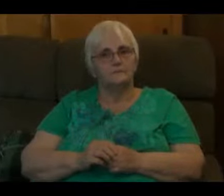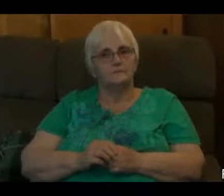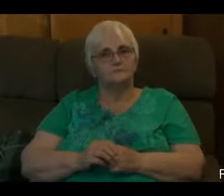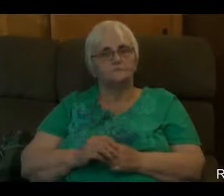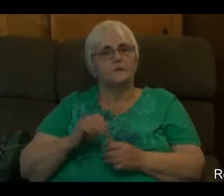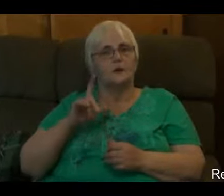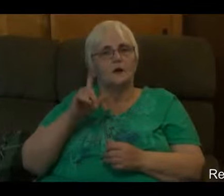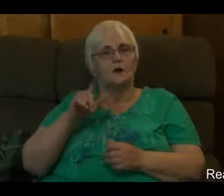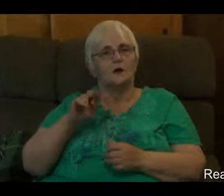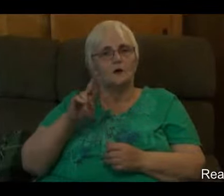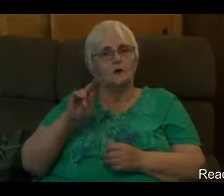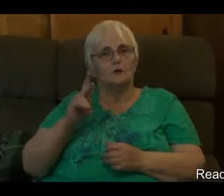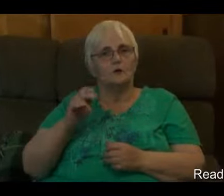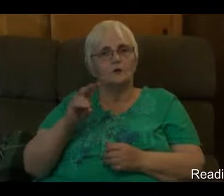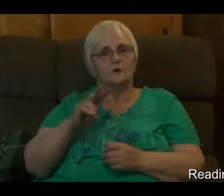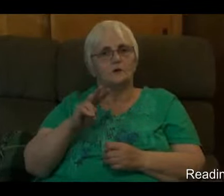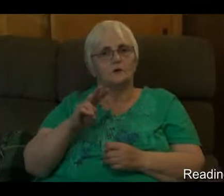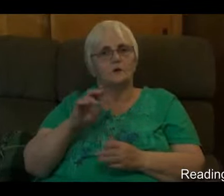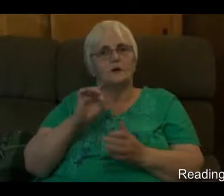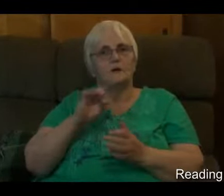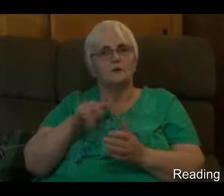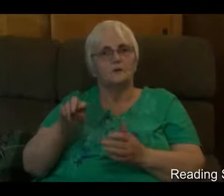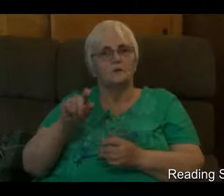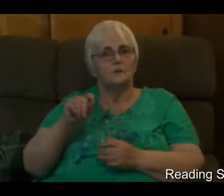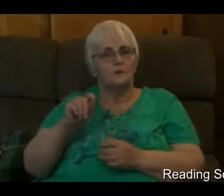Luke 2, I'm going to read 8-20.